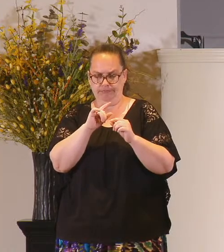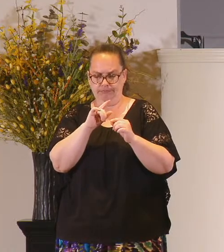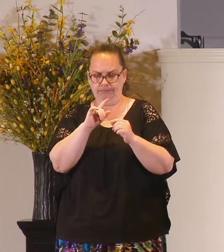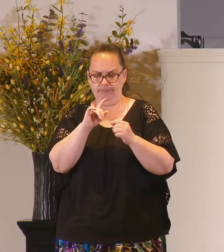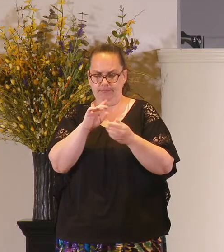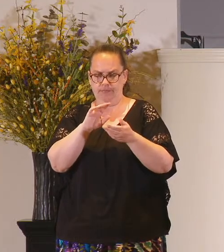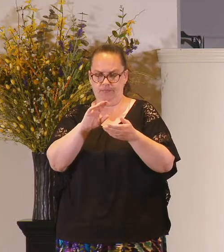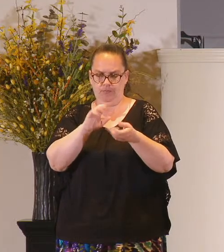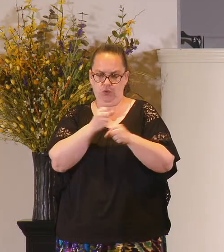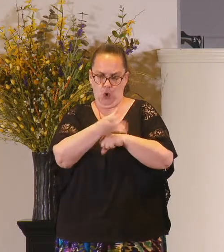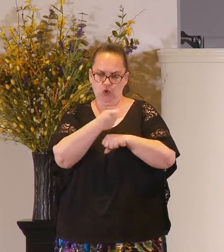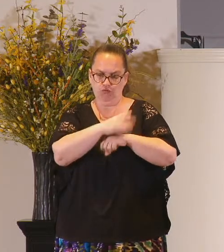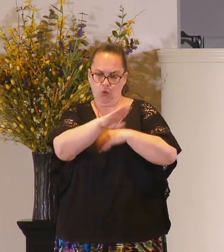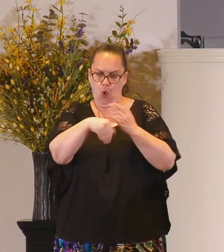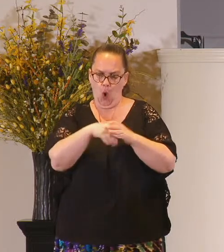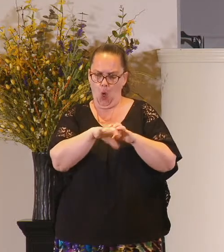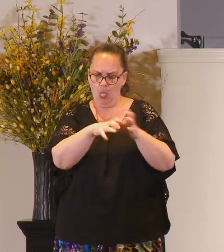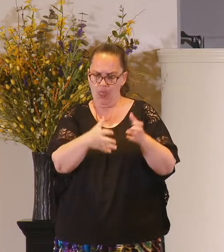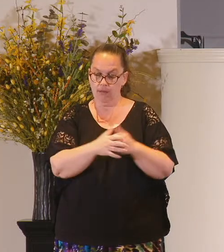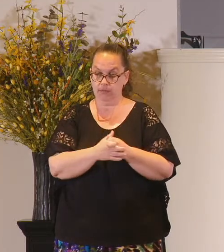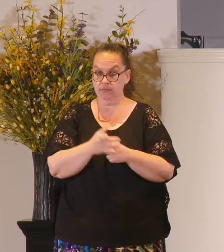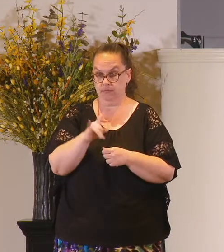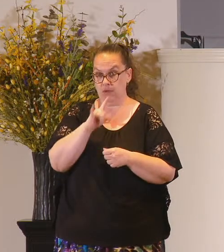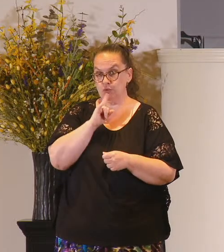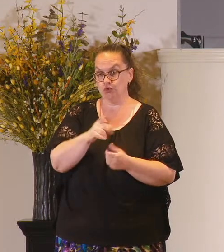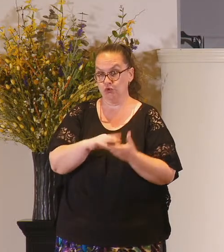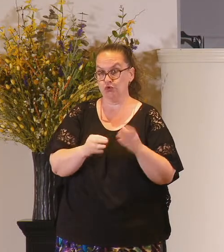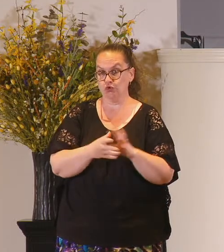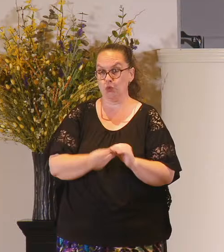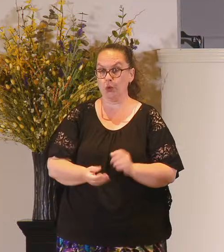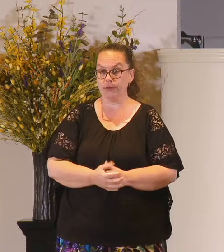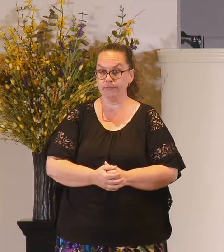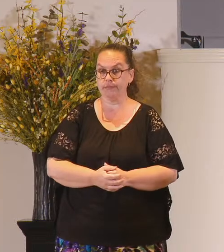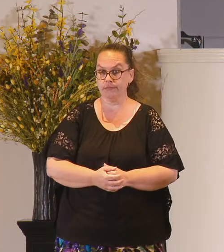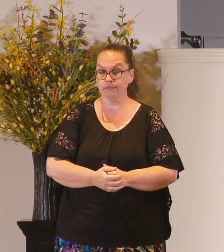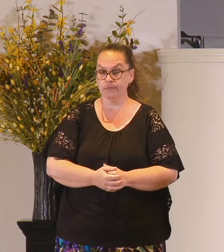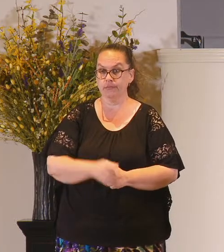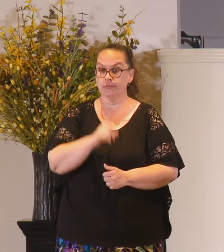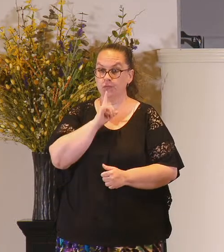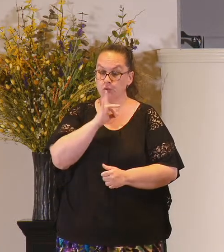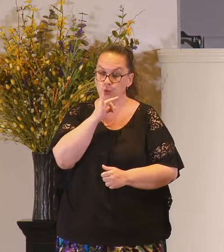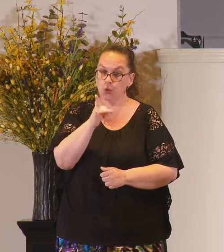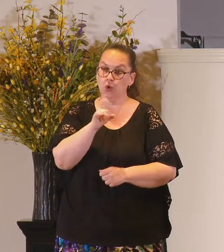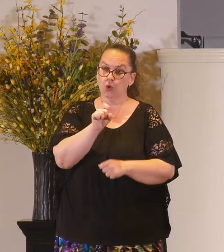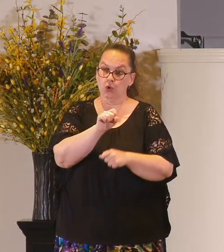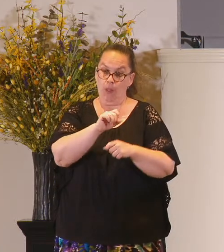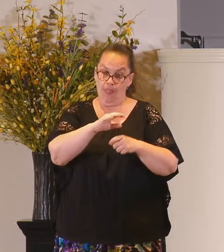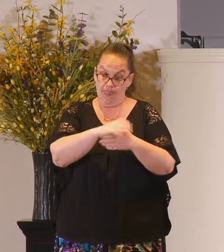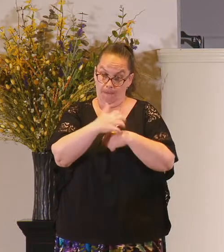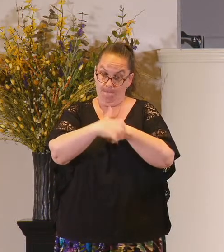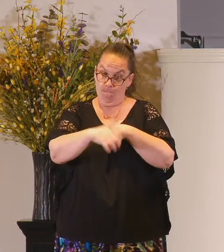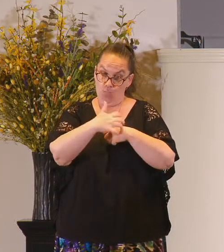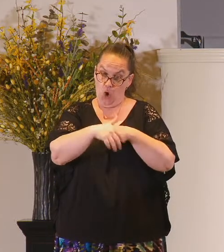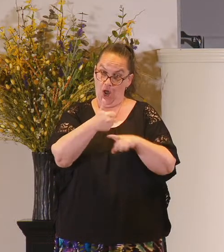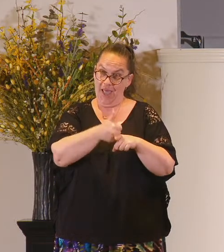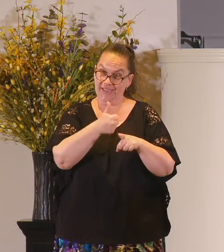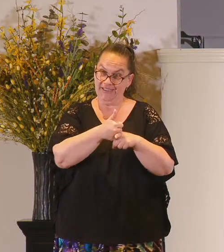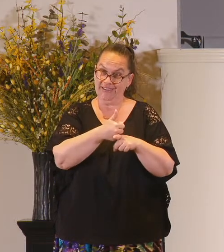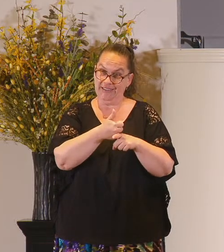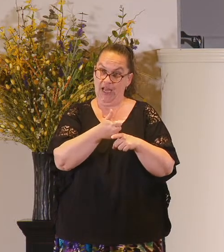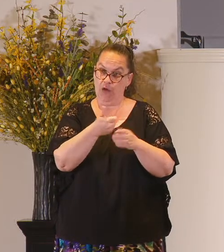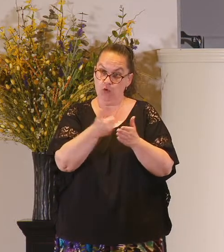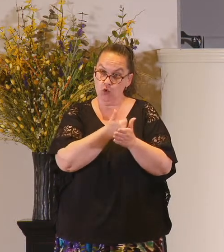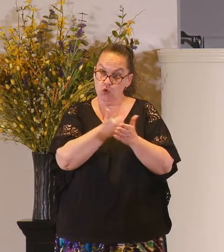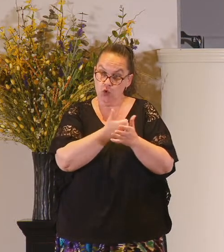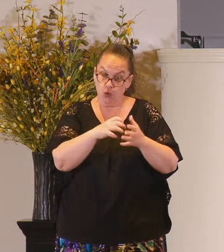a proverb that's full of truth. It's true. As you work that bread, you bring in